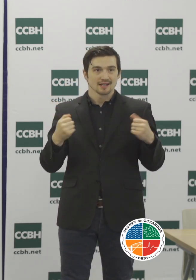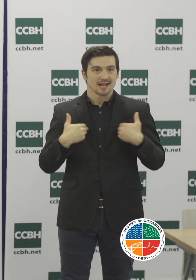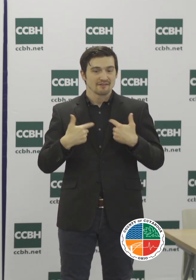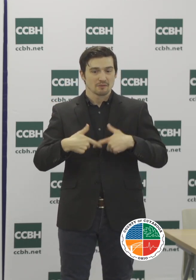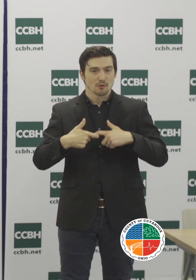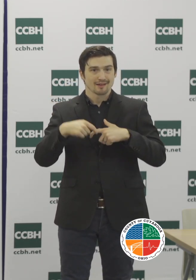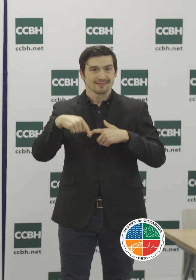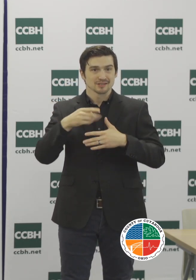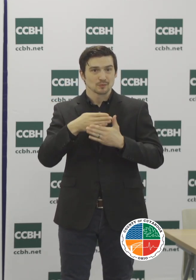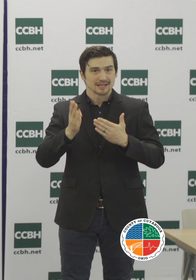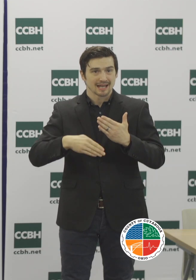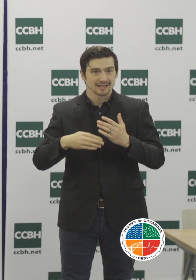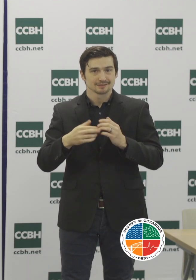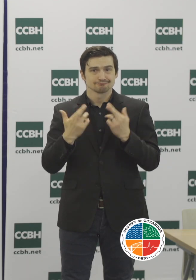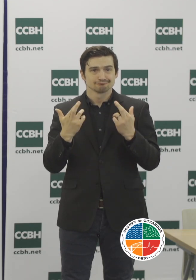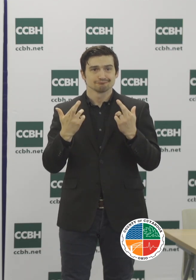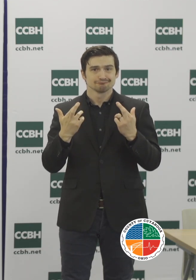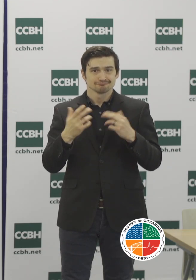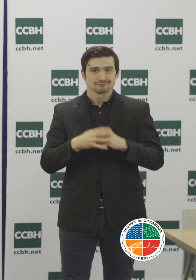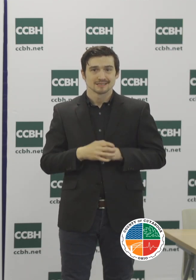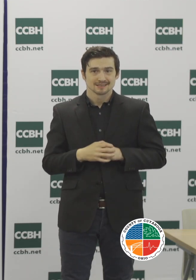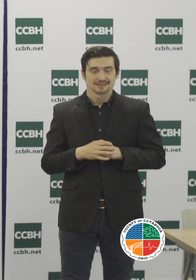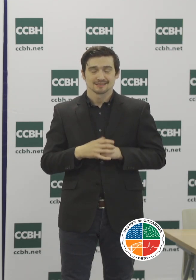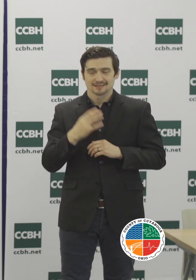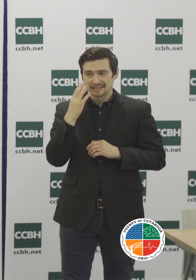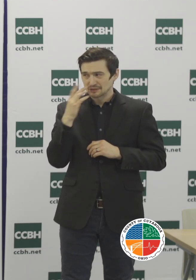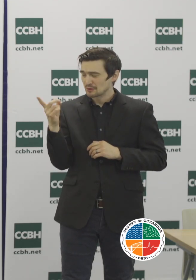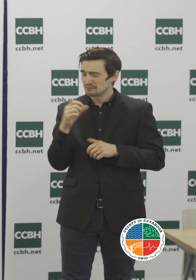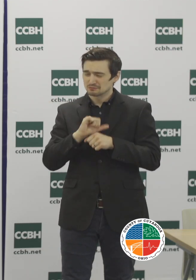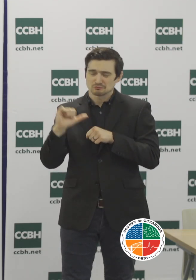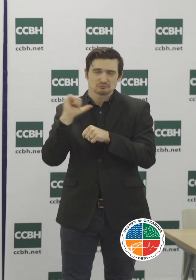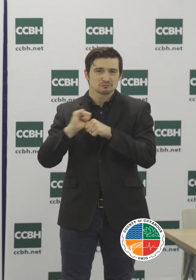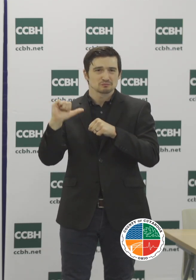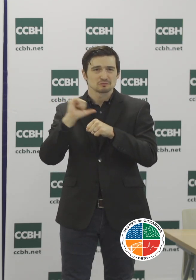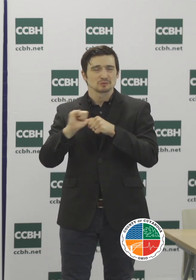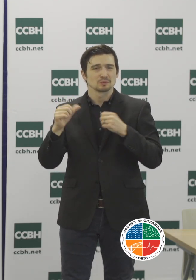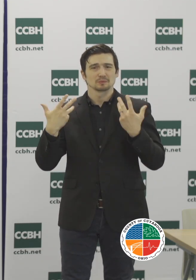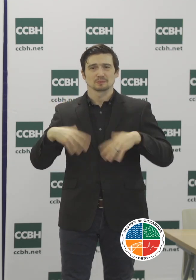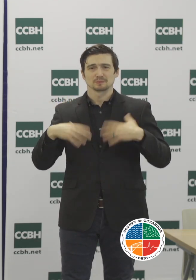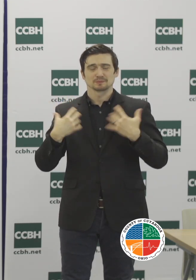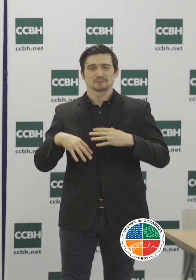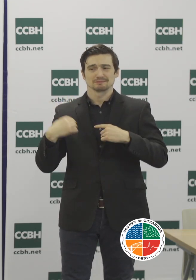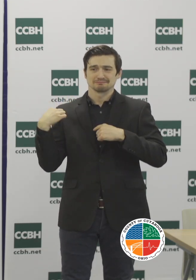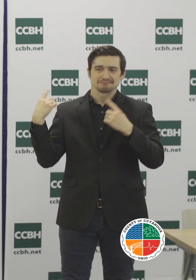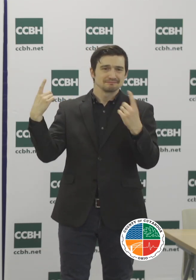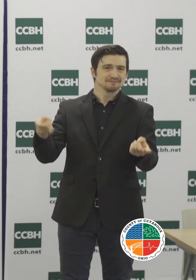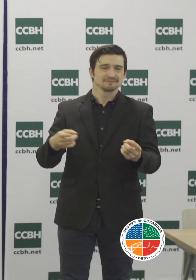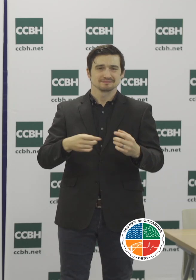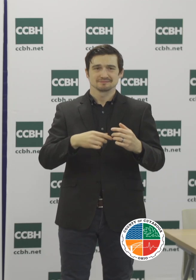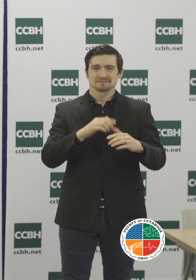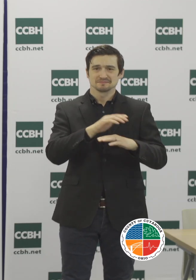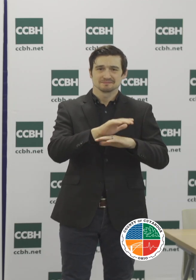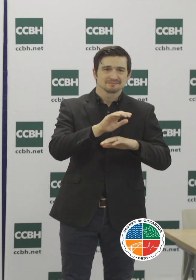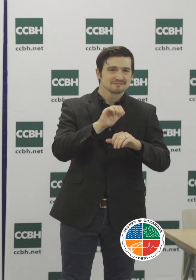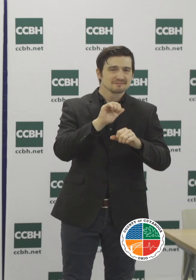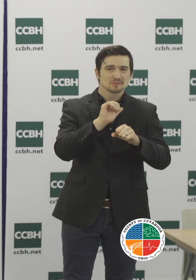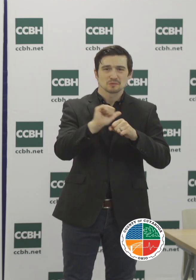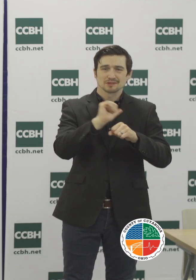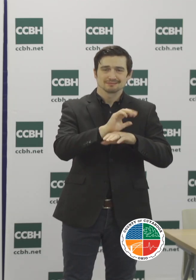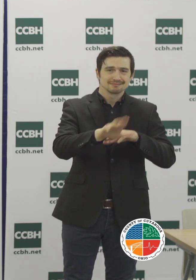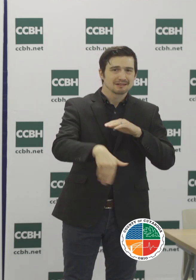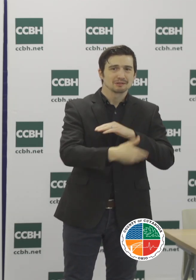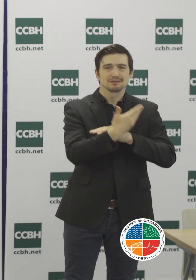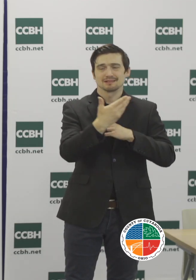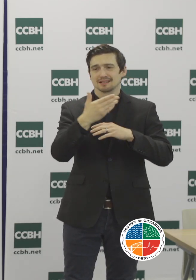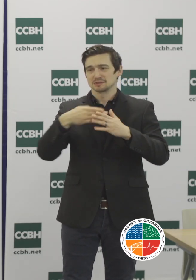break this weekend. I know that you guys work so hard. I mean, nights and weekends, you're always out there